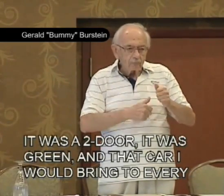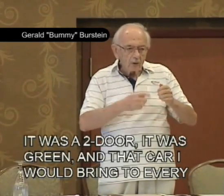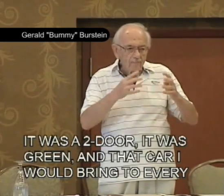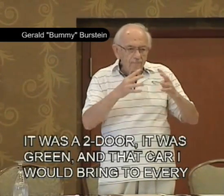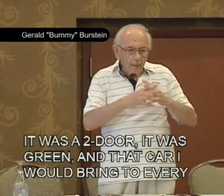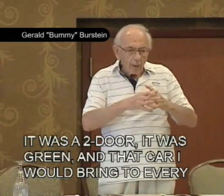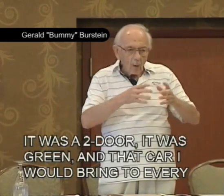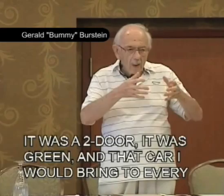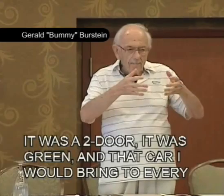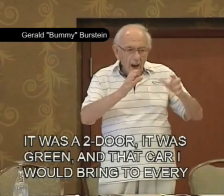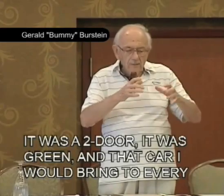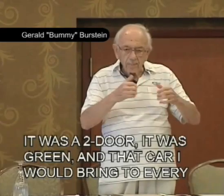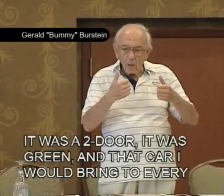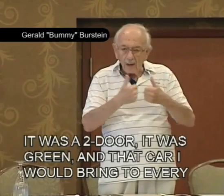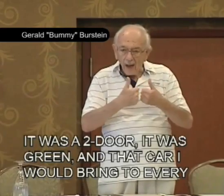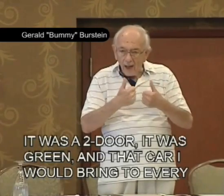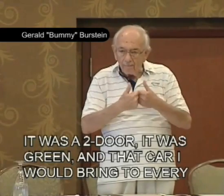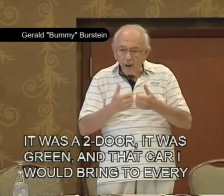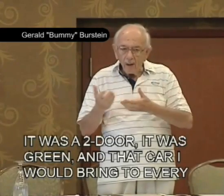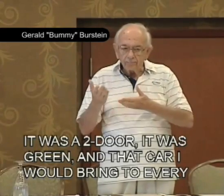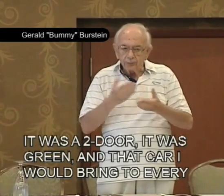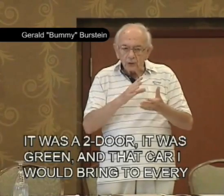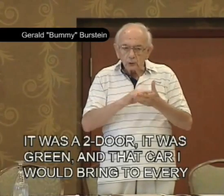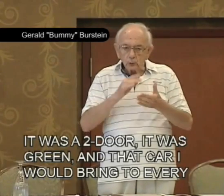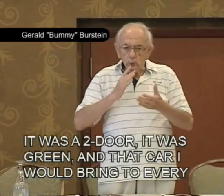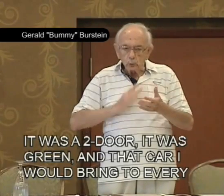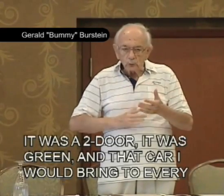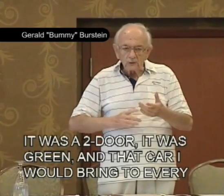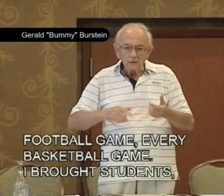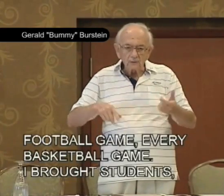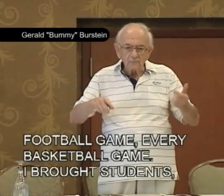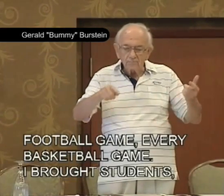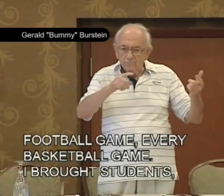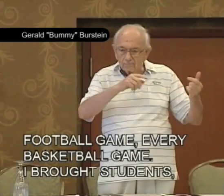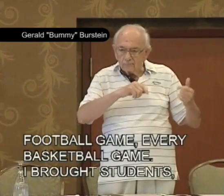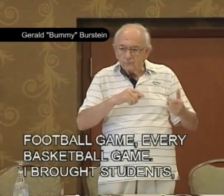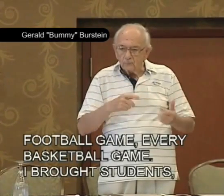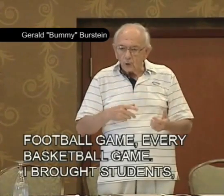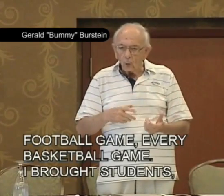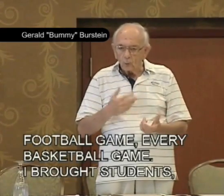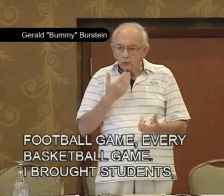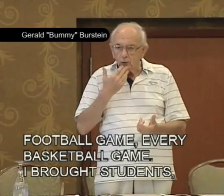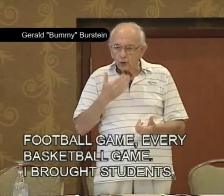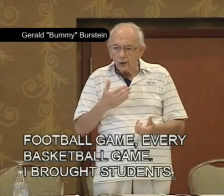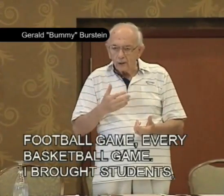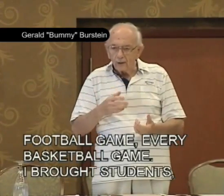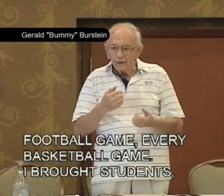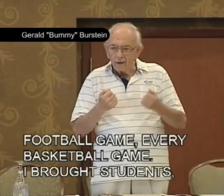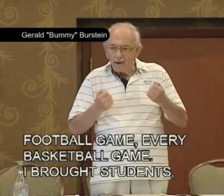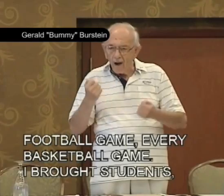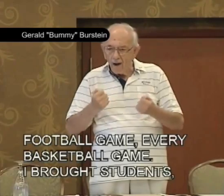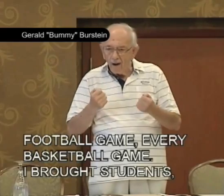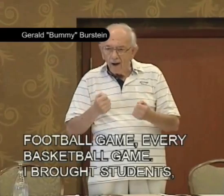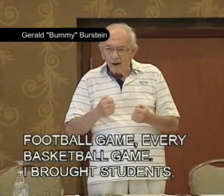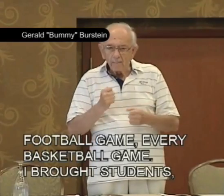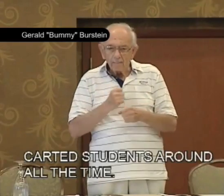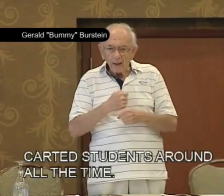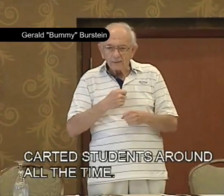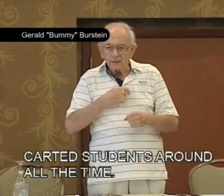I would bring to every football game every basketball game I brought students I carted students around all the time that was a